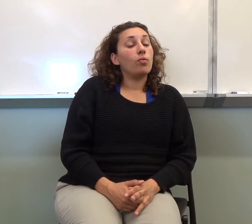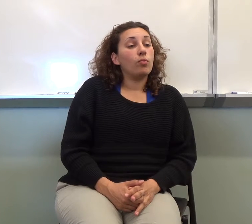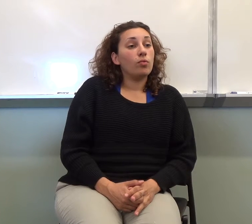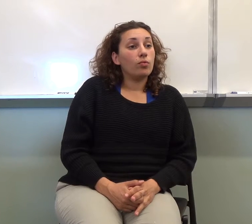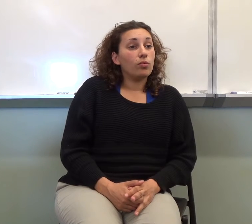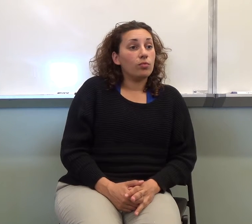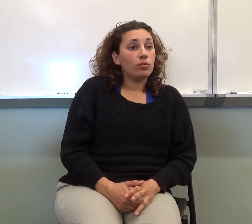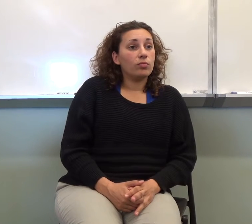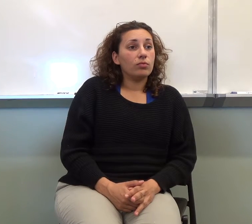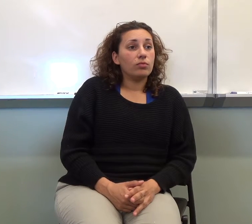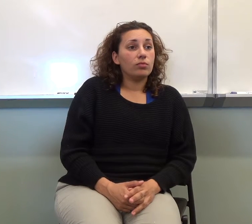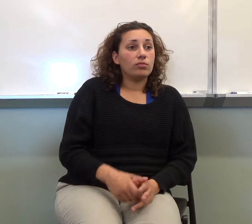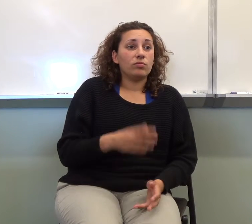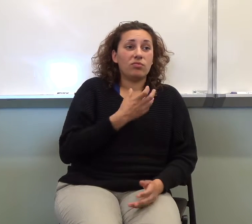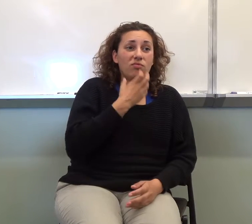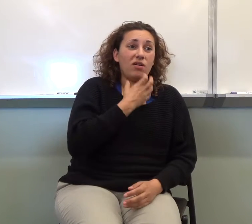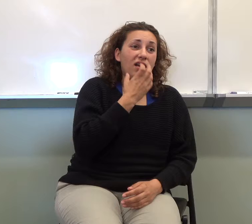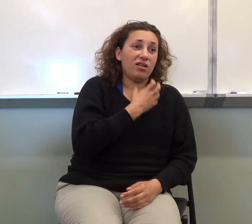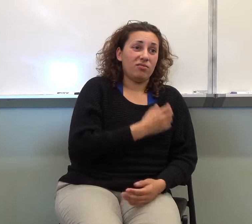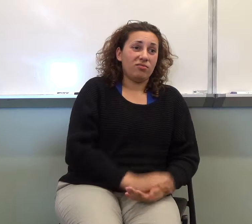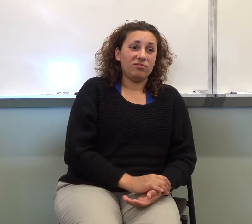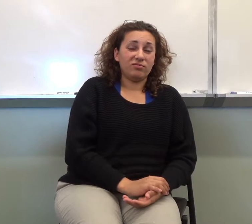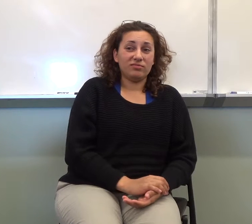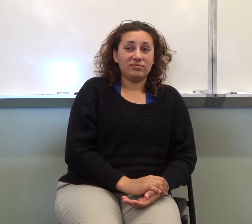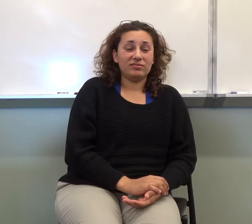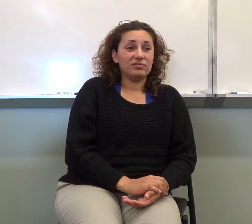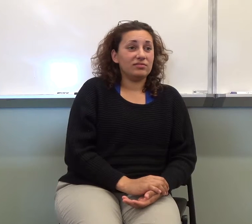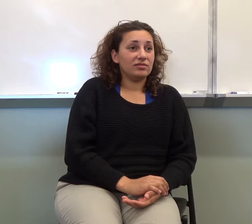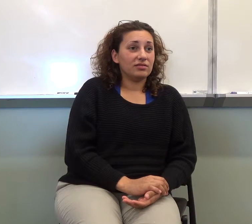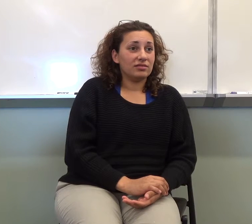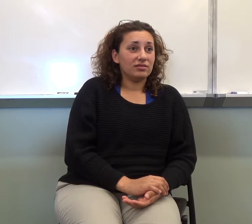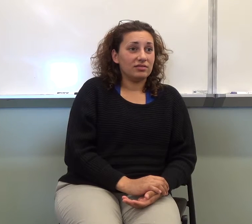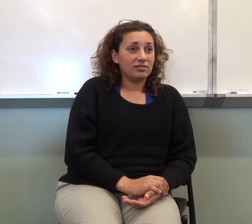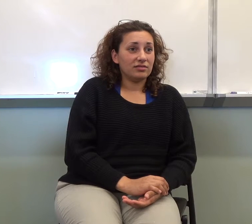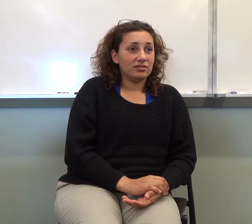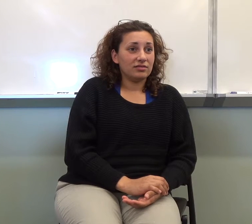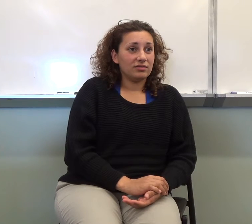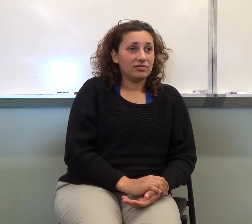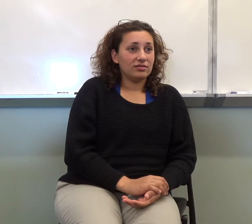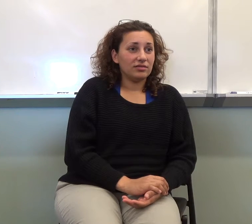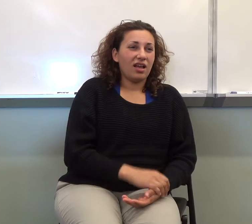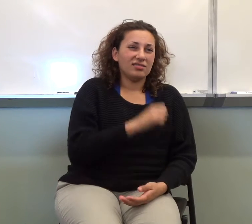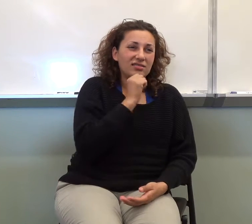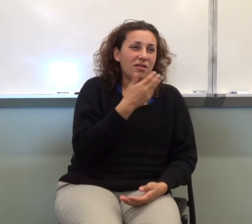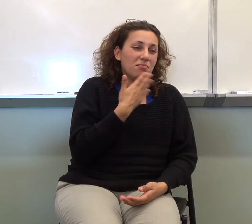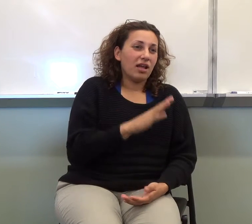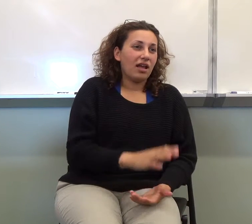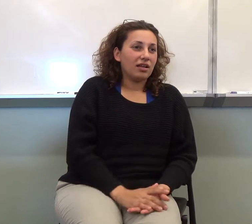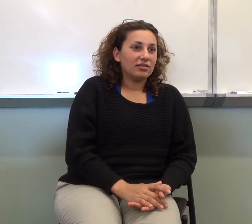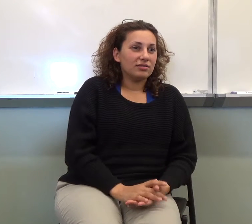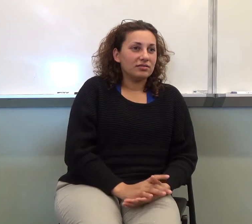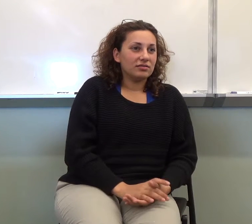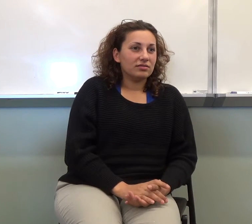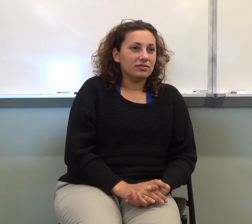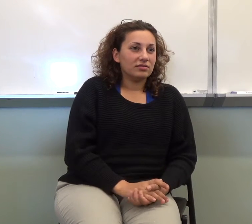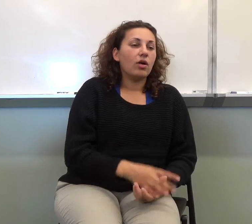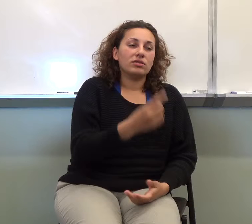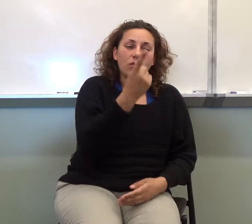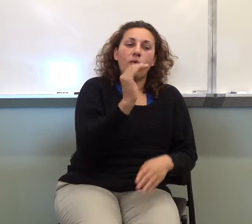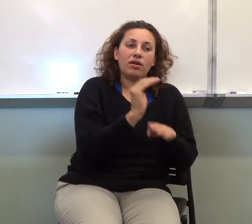22. And then we reduce it. Both things can be divided by 2. It's 2/11ths. You can